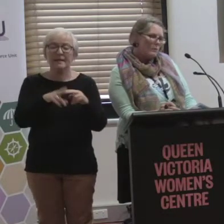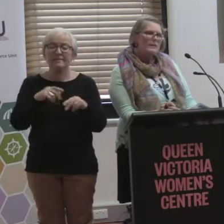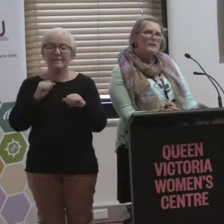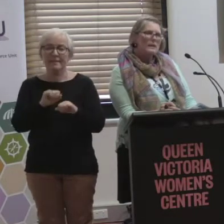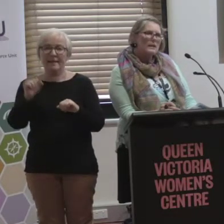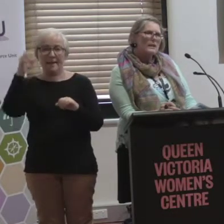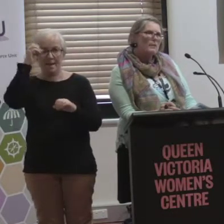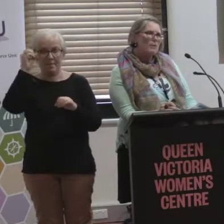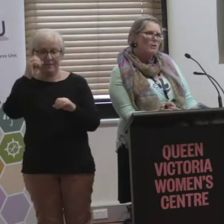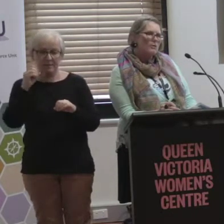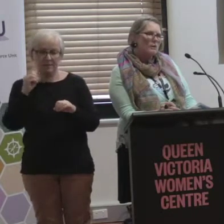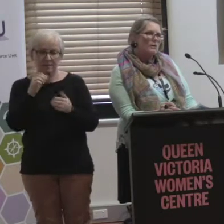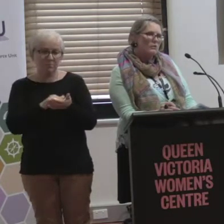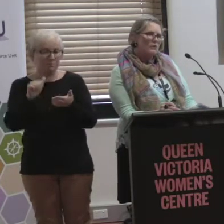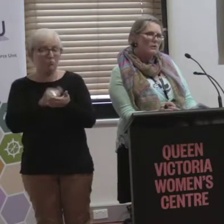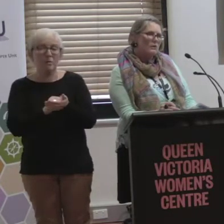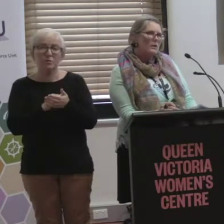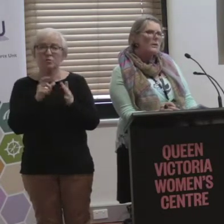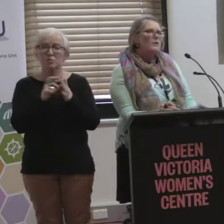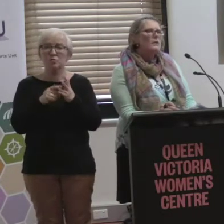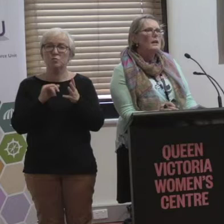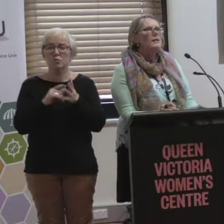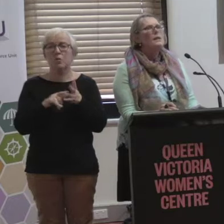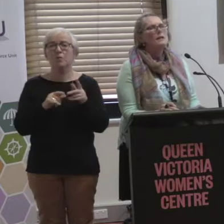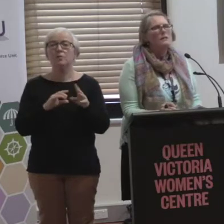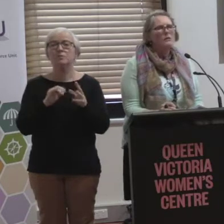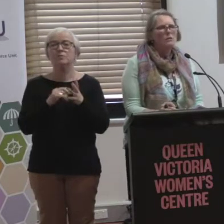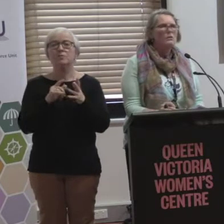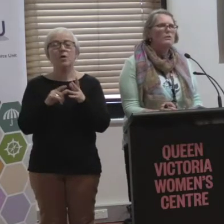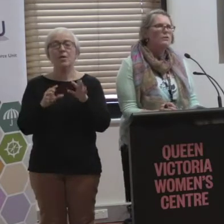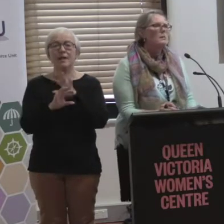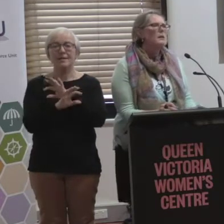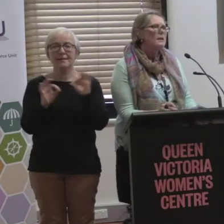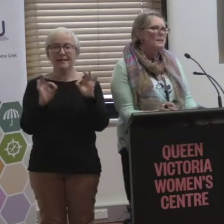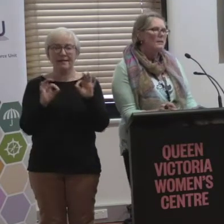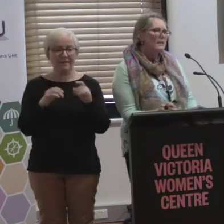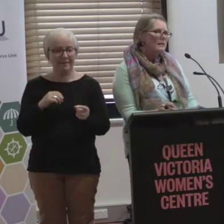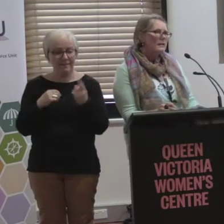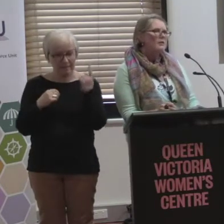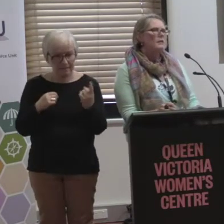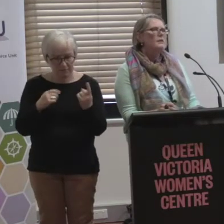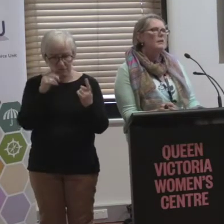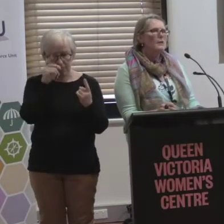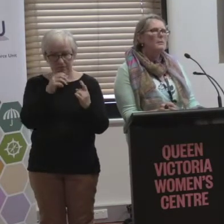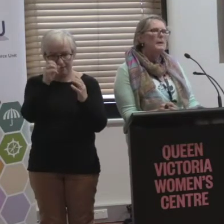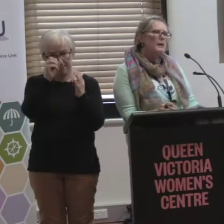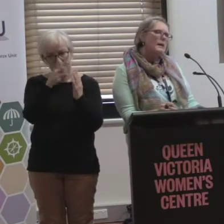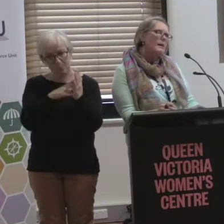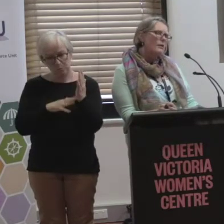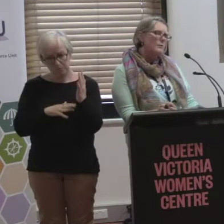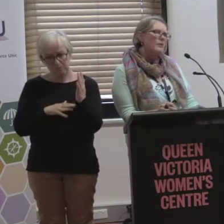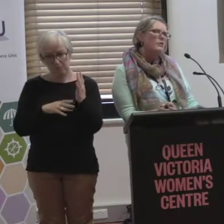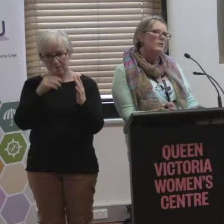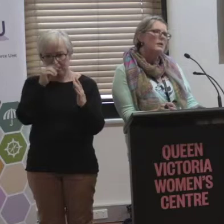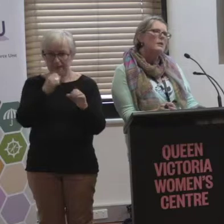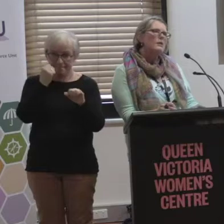opinion that it was clinically appropriate to do so. So nothing an individual can document in an advanced care directive can compel a